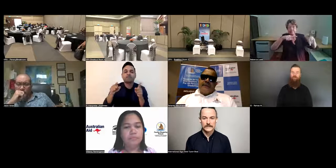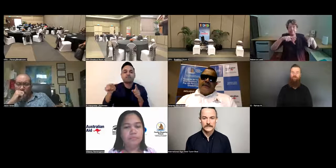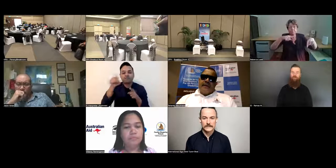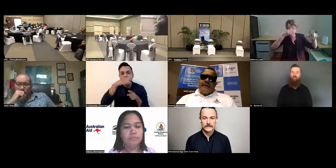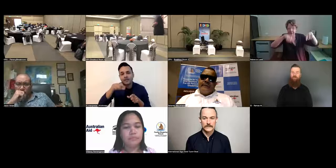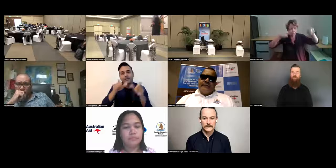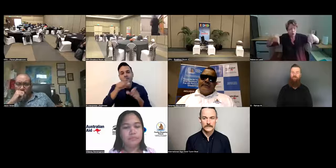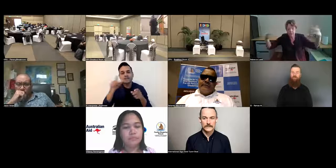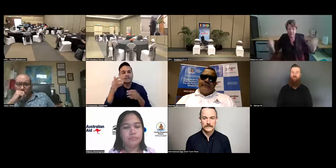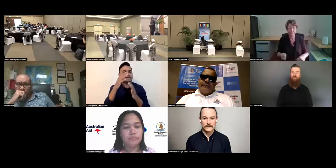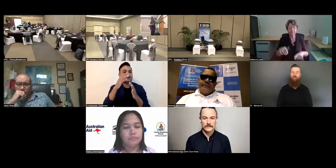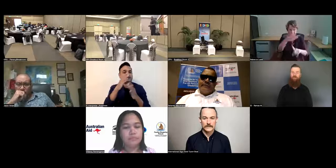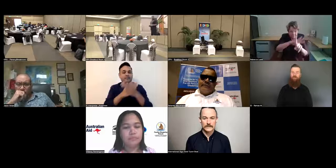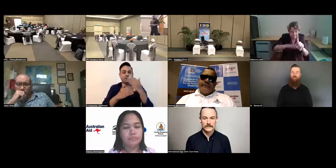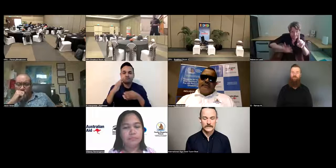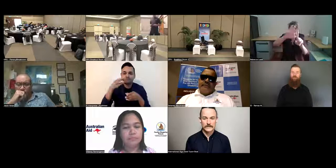And if you could allow me to